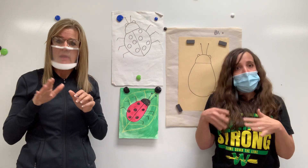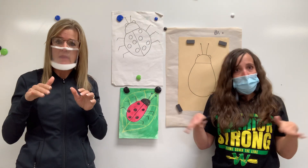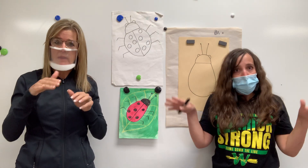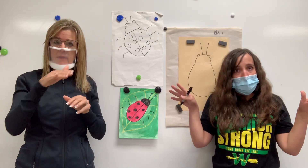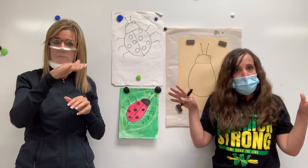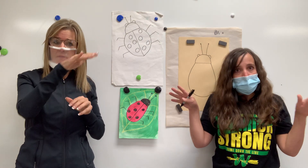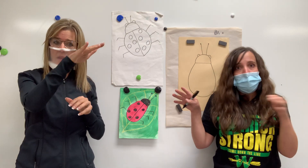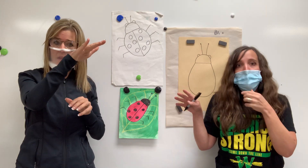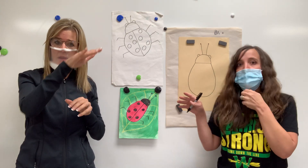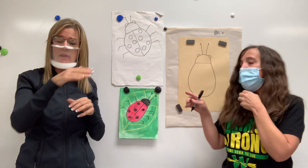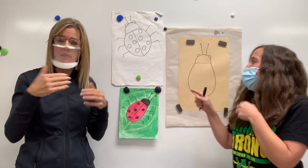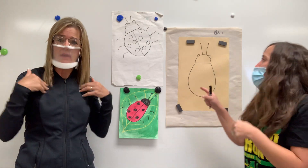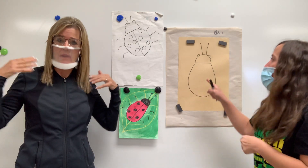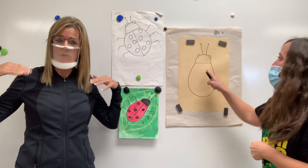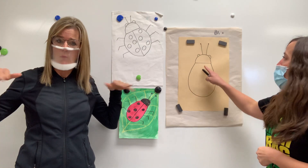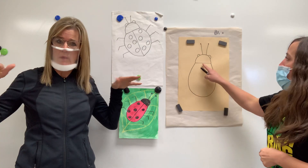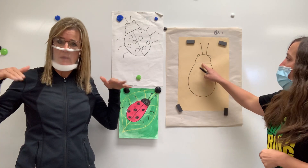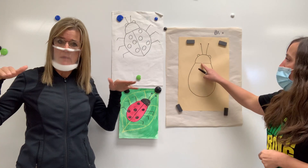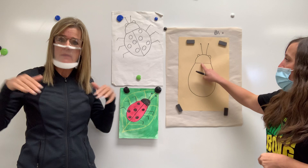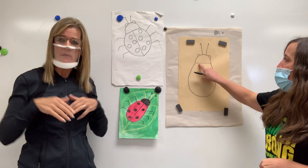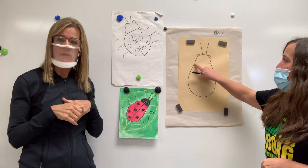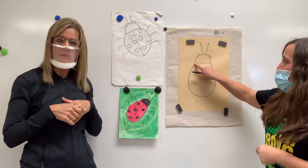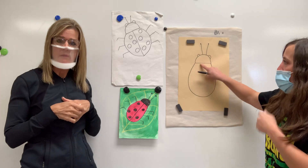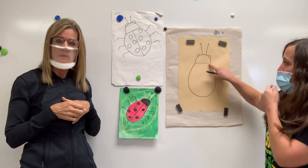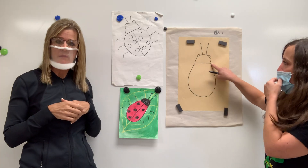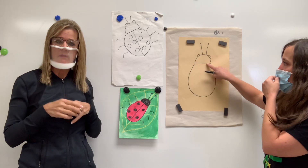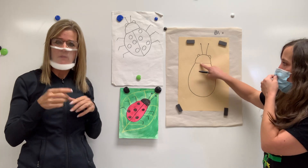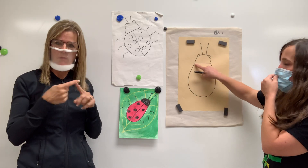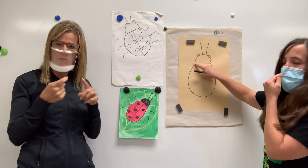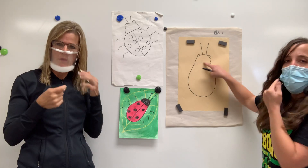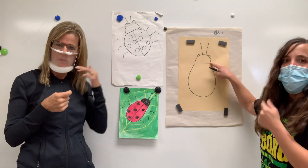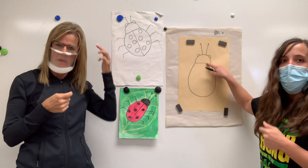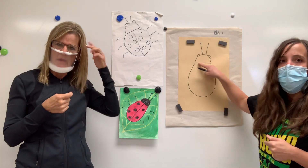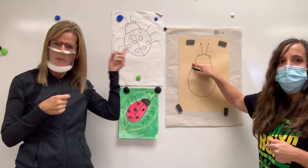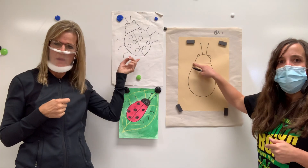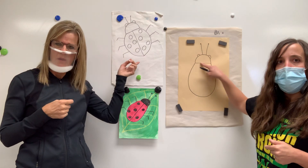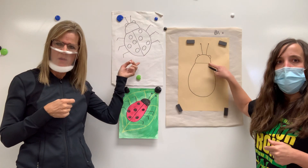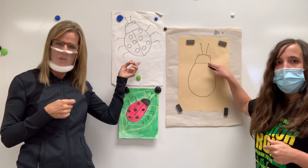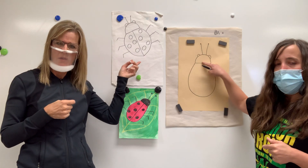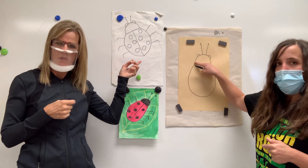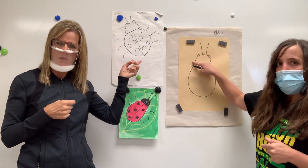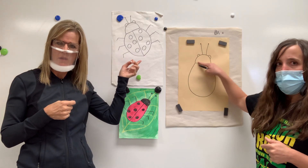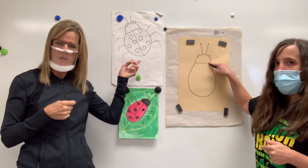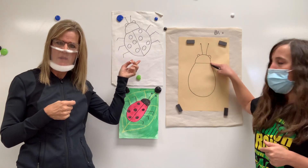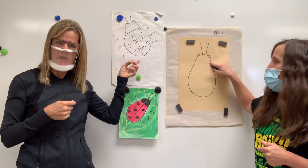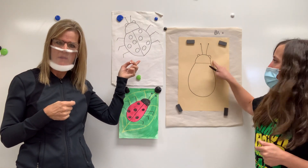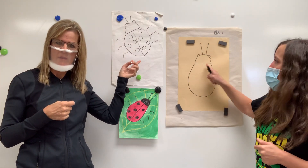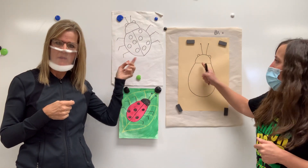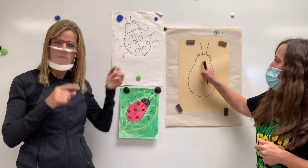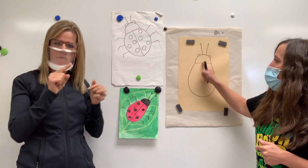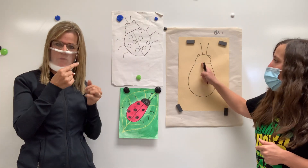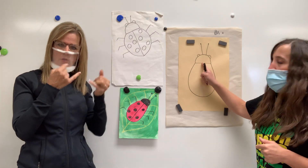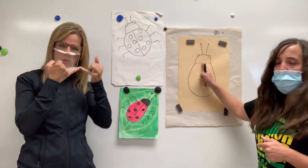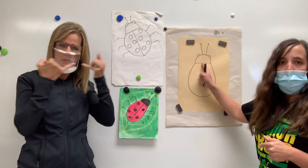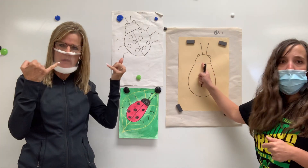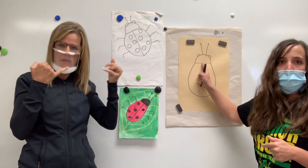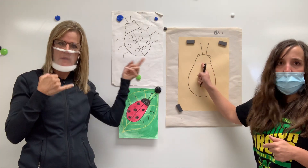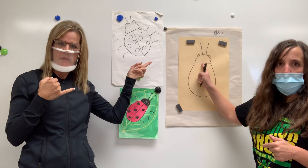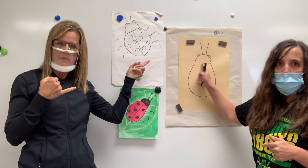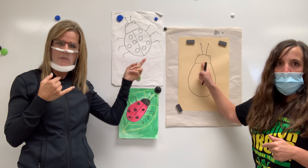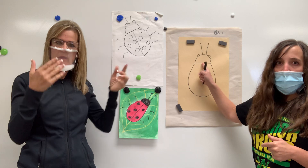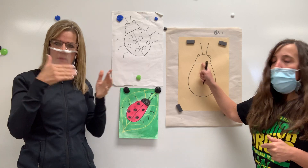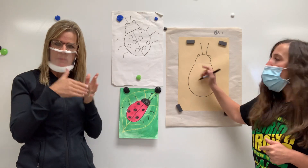So they have wings. So from the head, look at that first straight line, that very first straight line that we made. Right